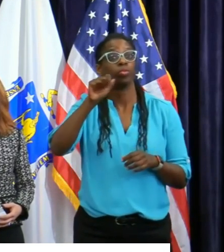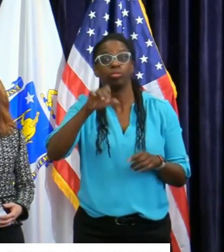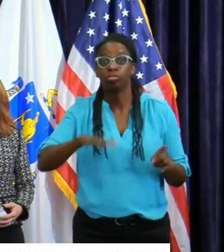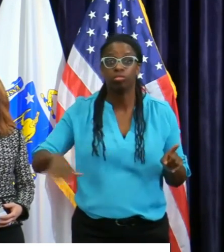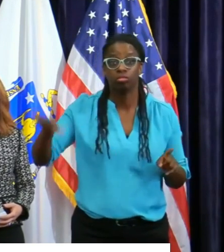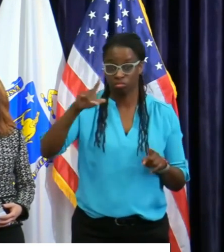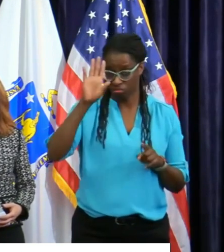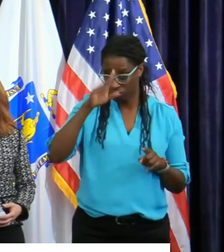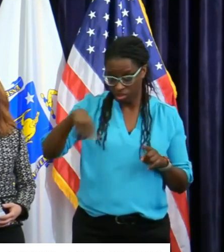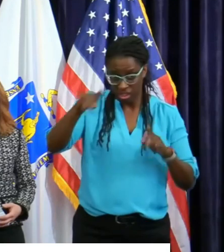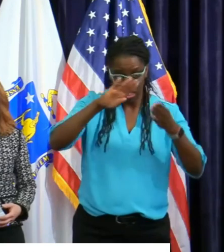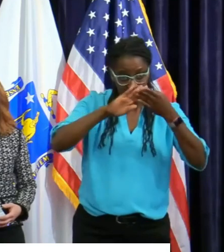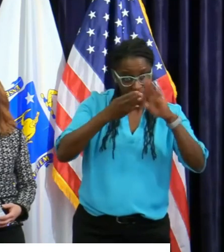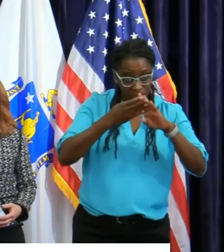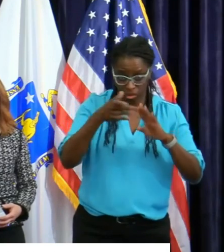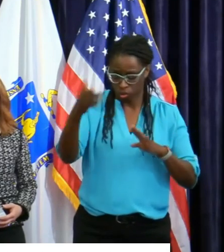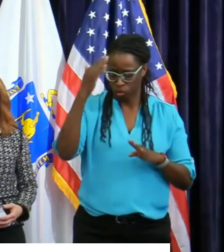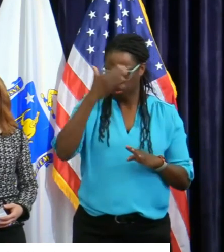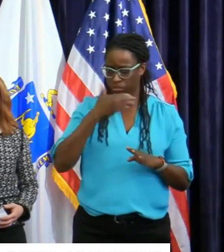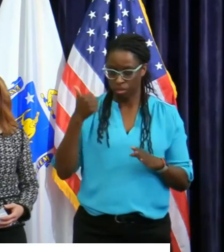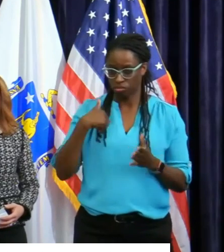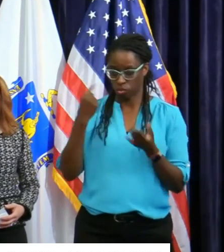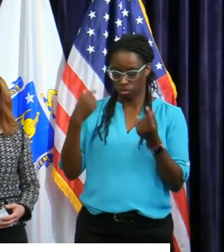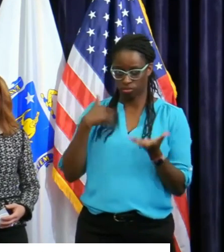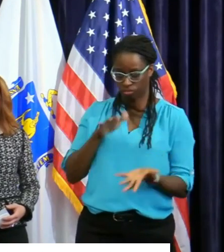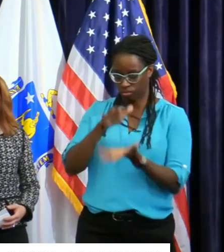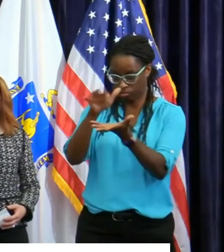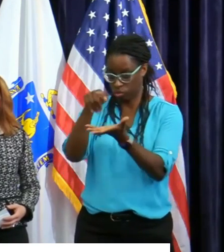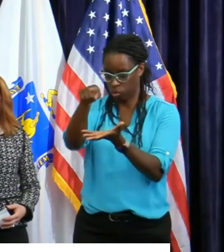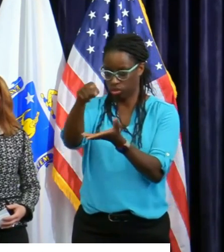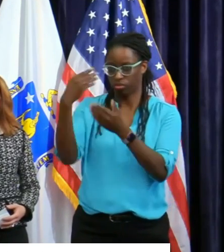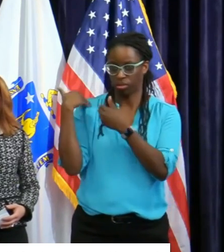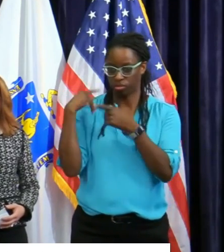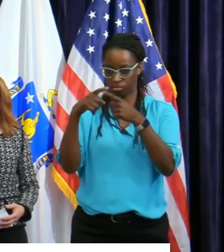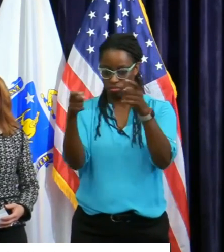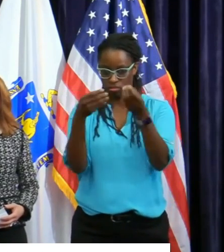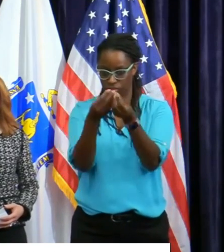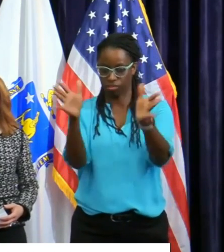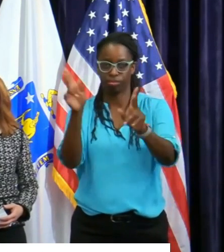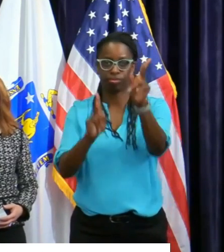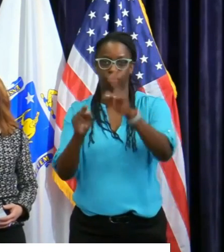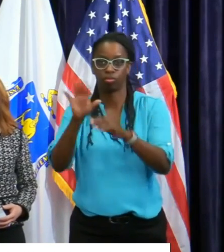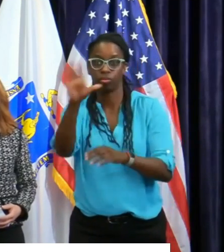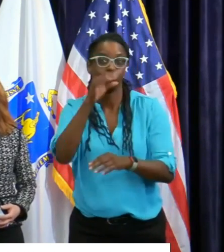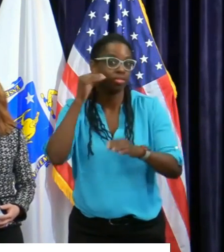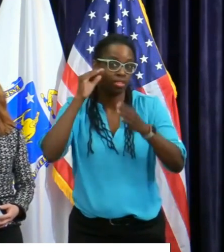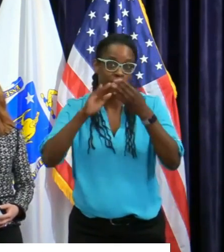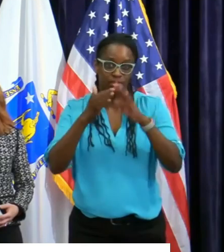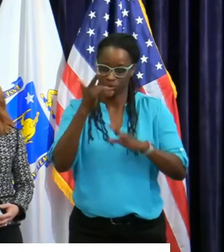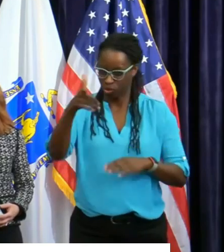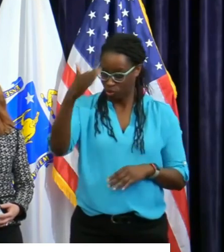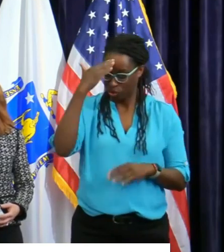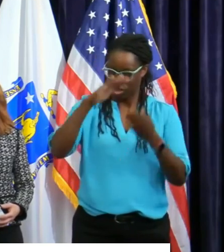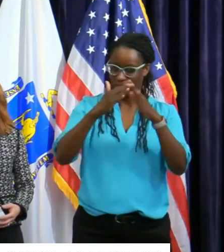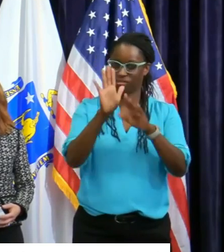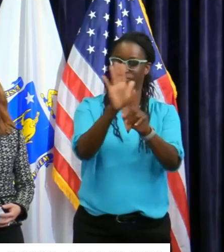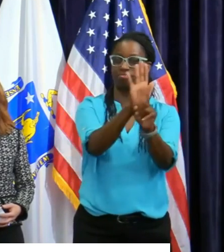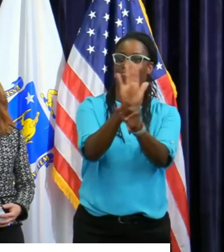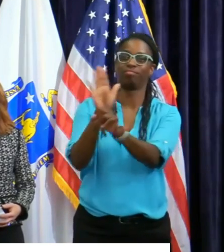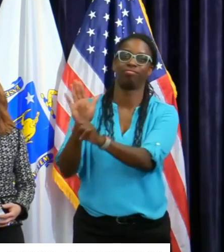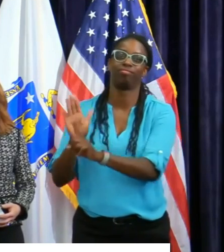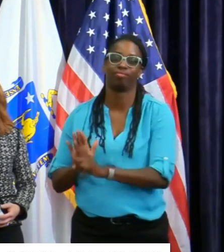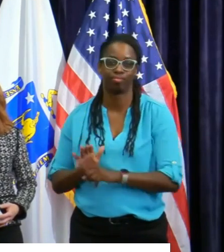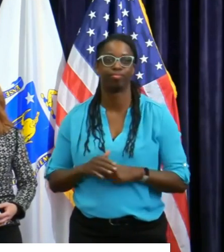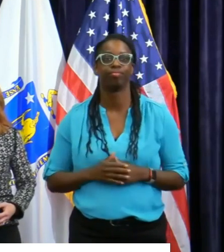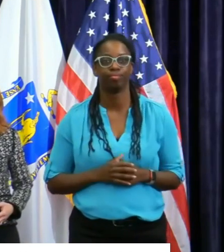that's why we're letting them determine the appropriate strategies for distributing these tests to their residents. In addition to this